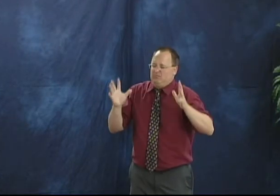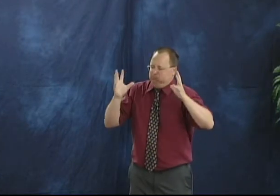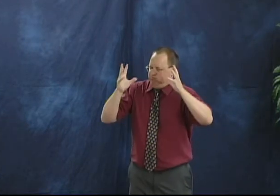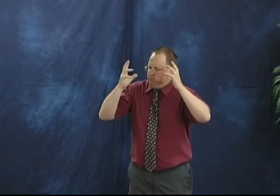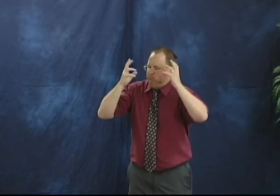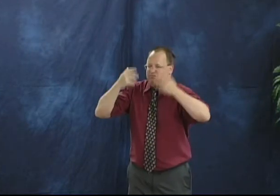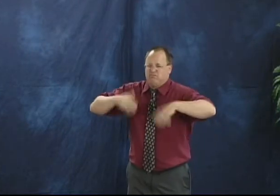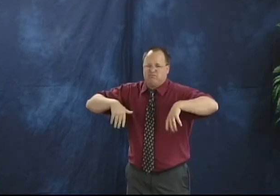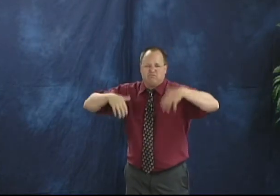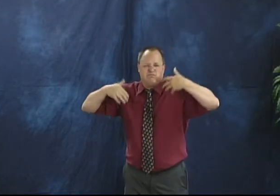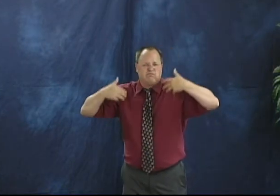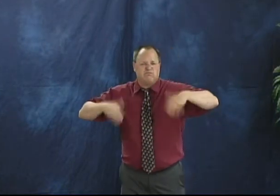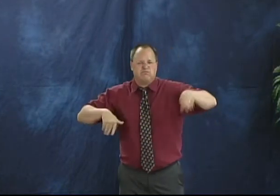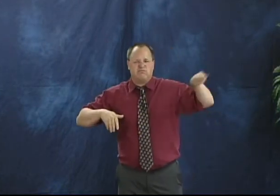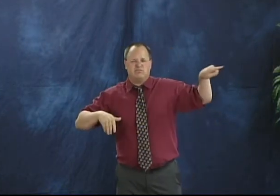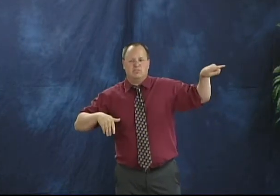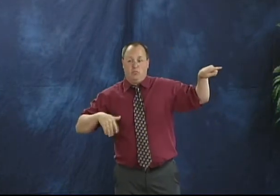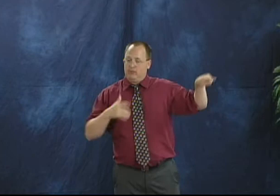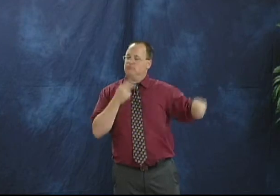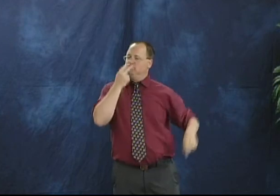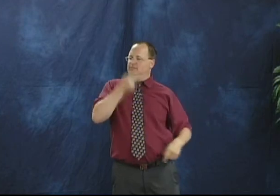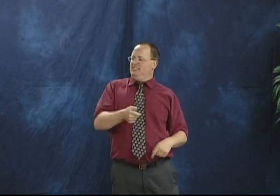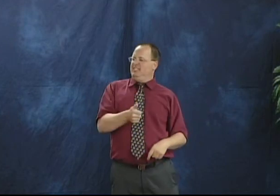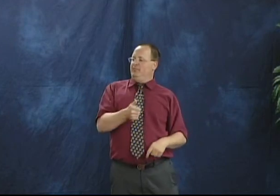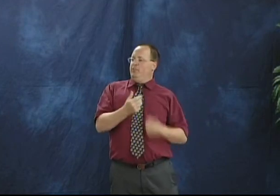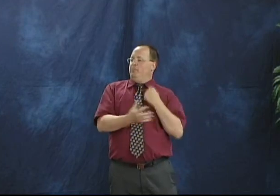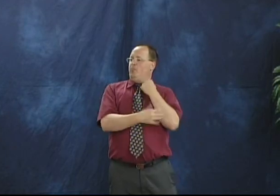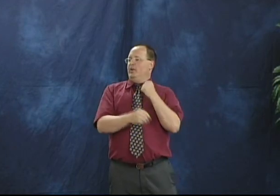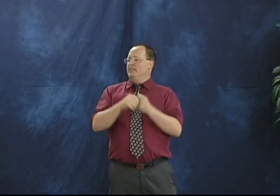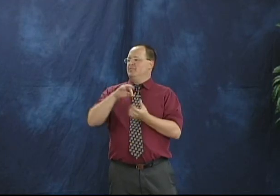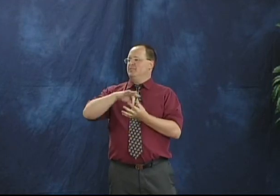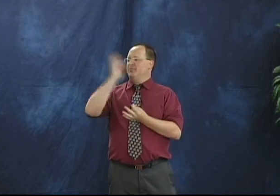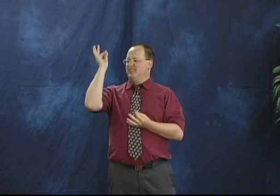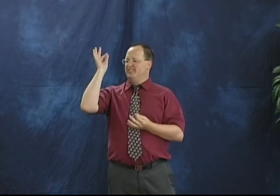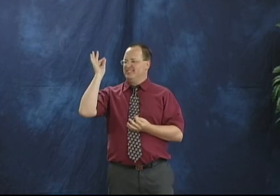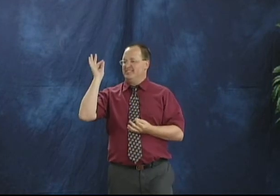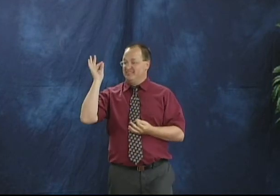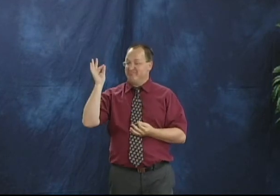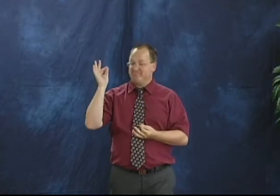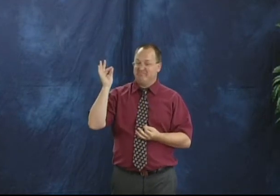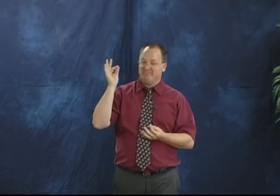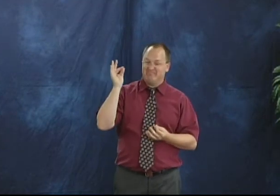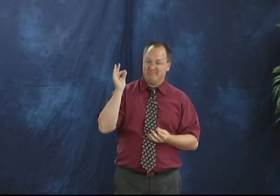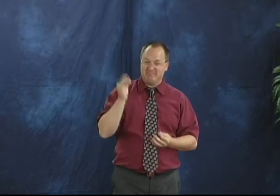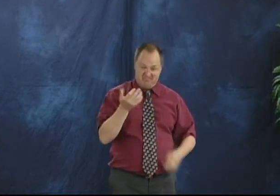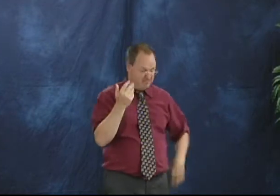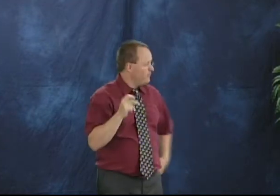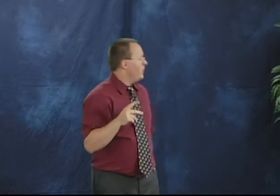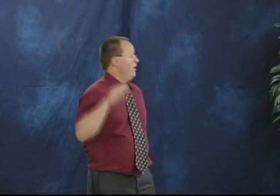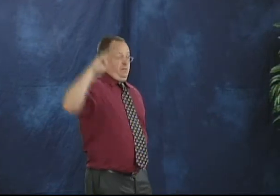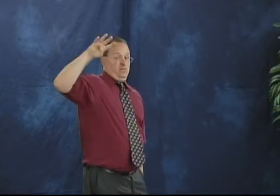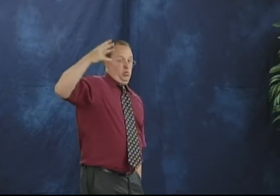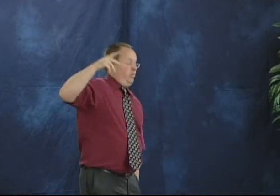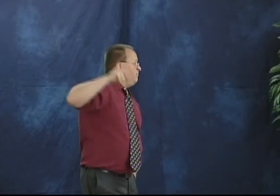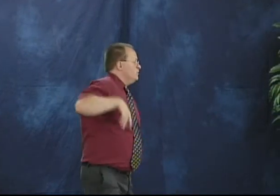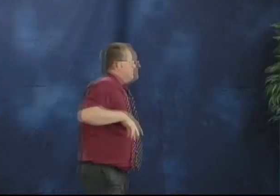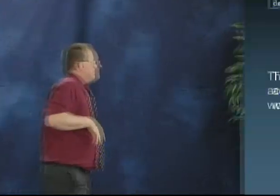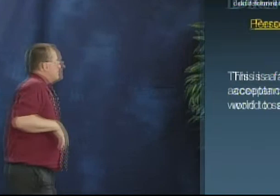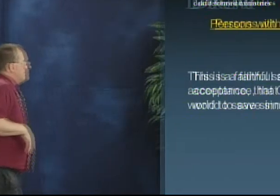and said, "Depart from me, for I am a sinful man." That was being poor in spirit.